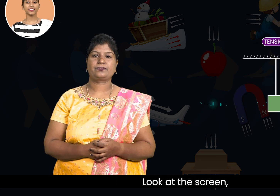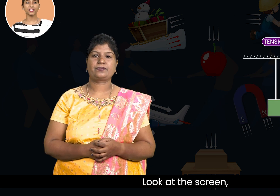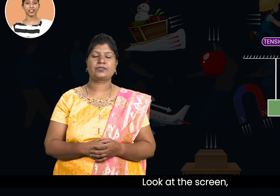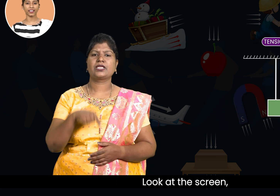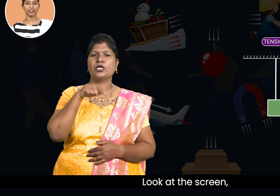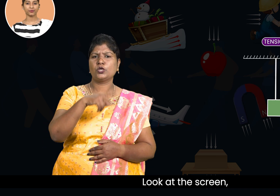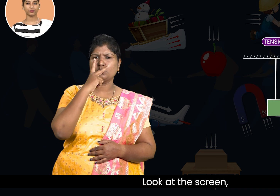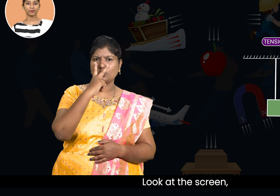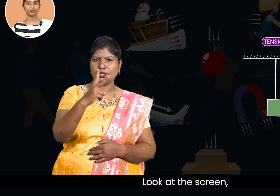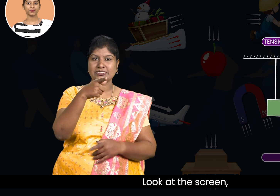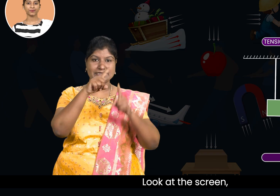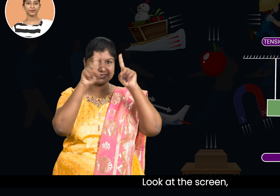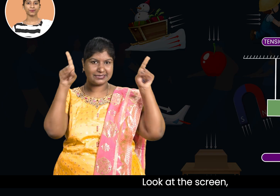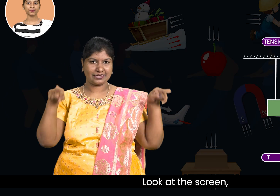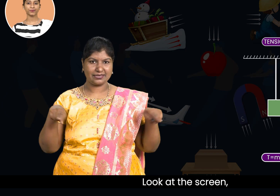Look at the screen.